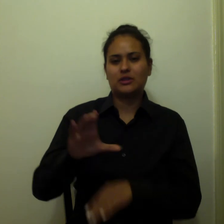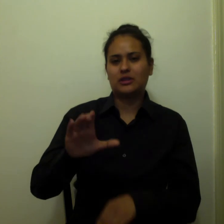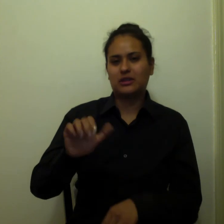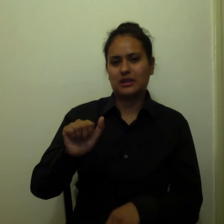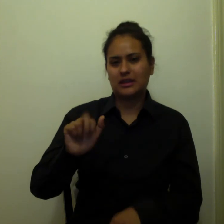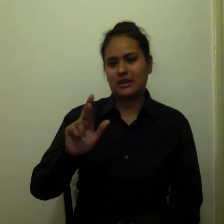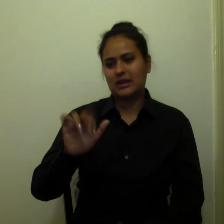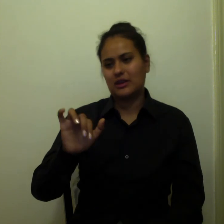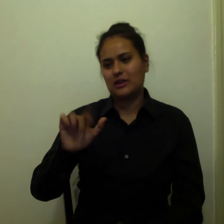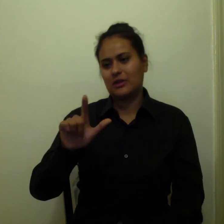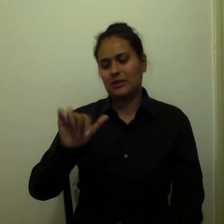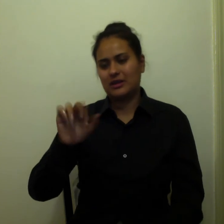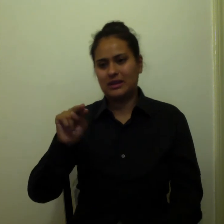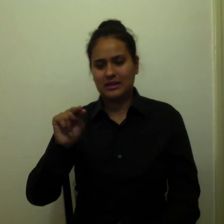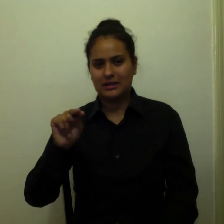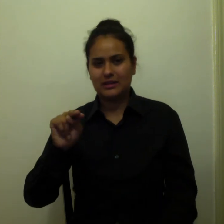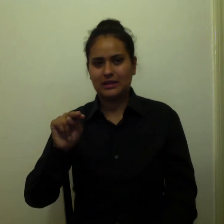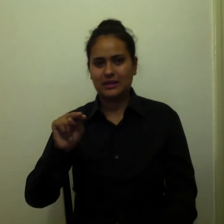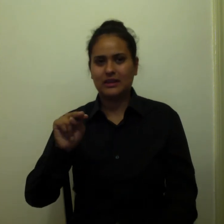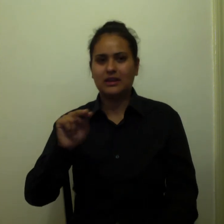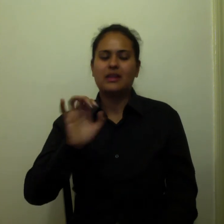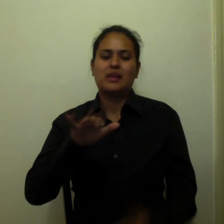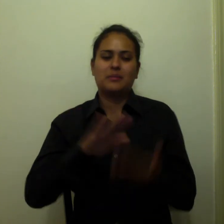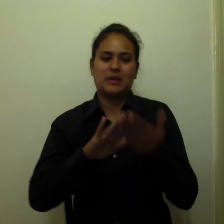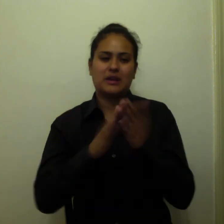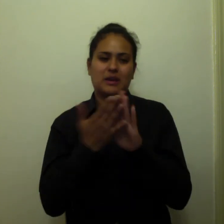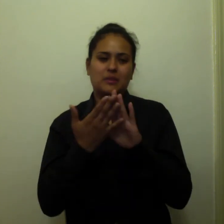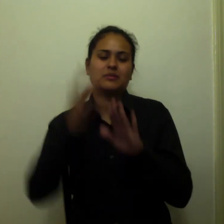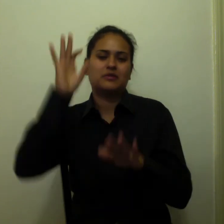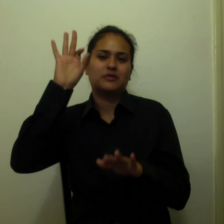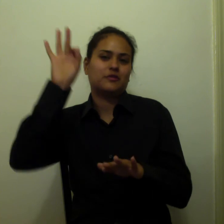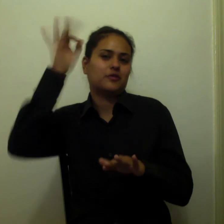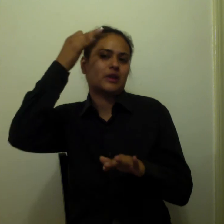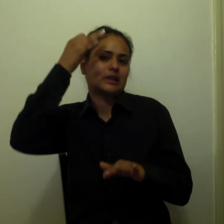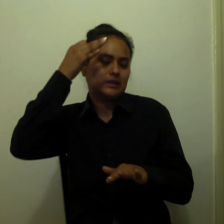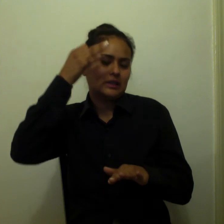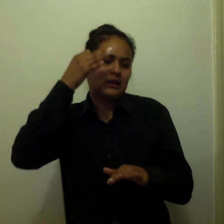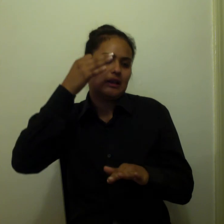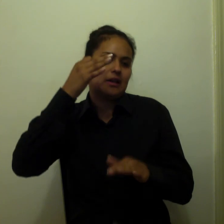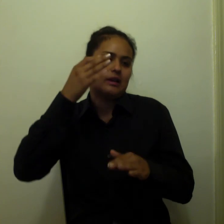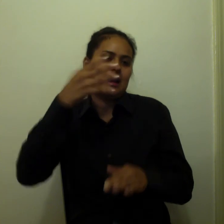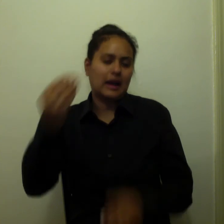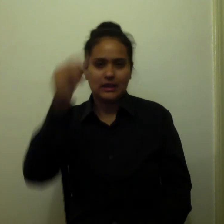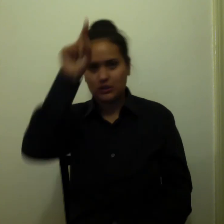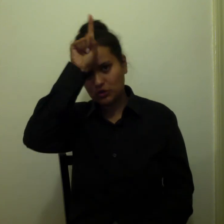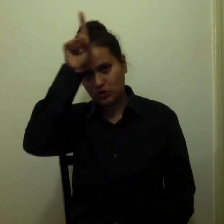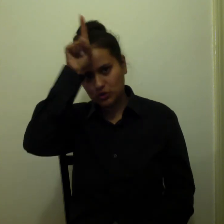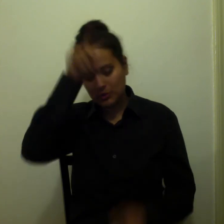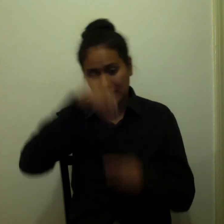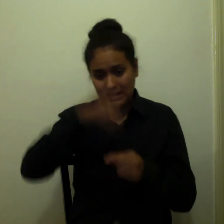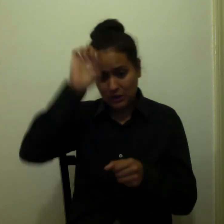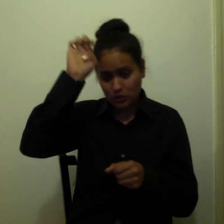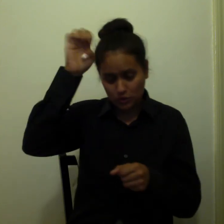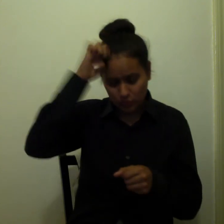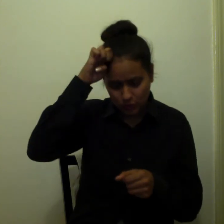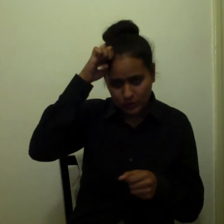what becomes France and what kind of becomes Germany, emerging in Europe. And we'll look a little bit at